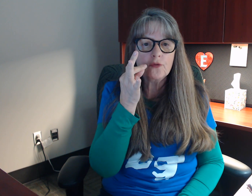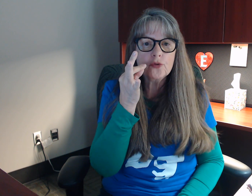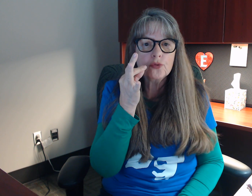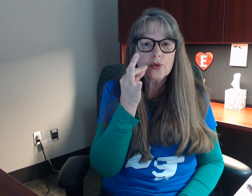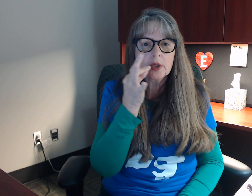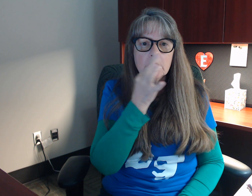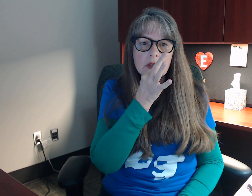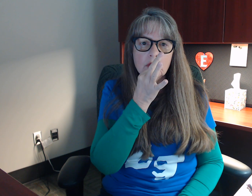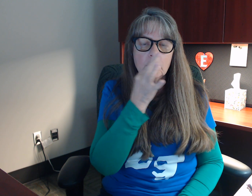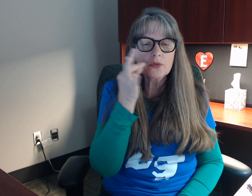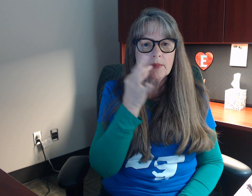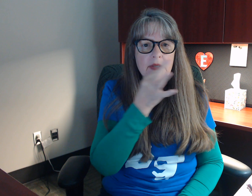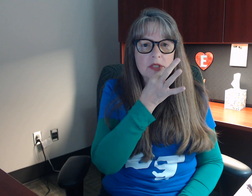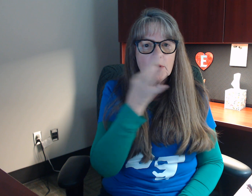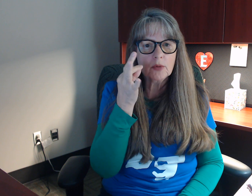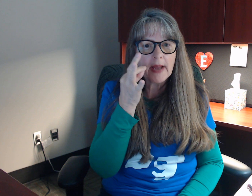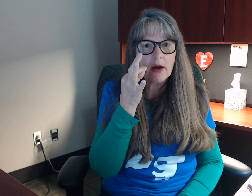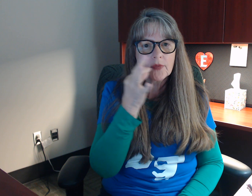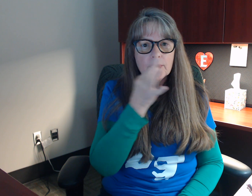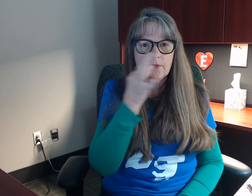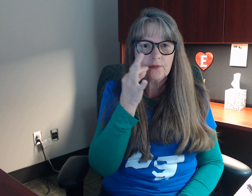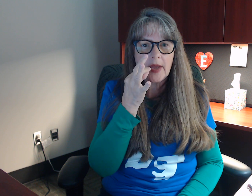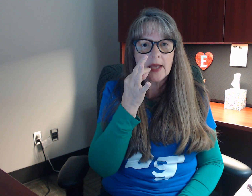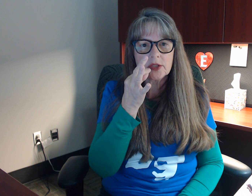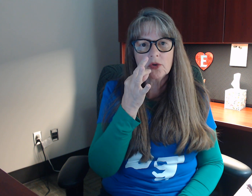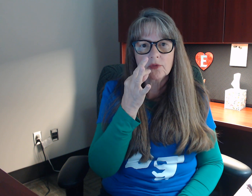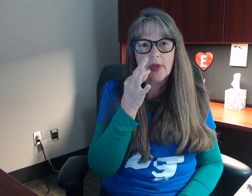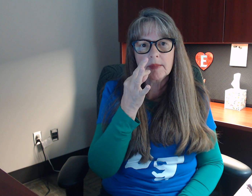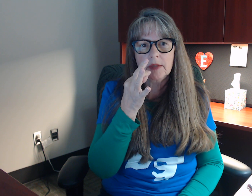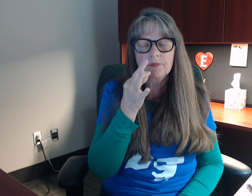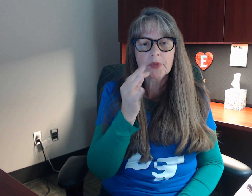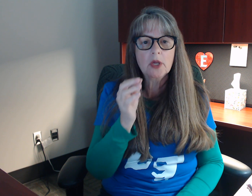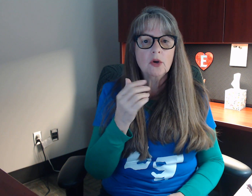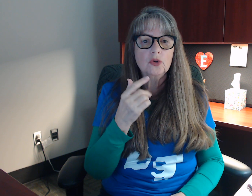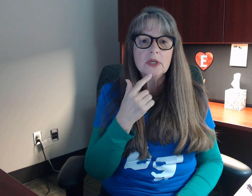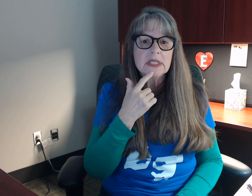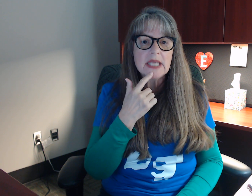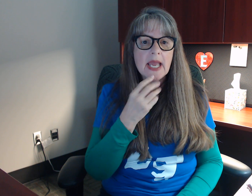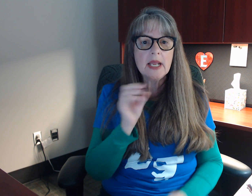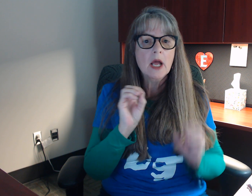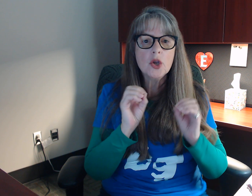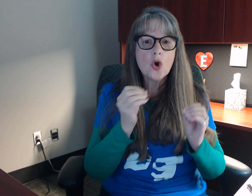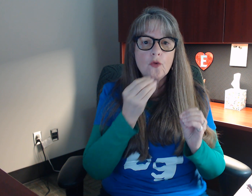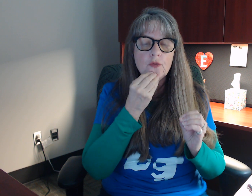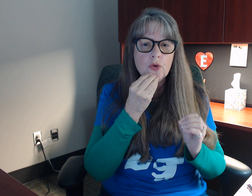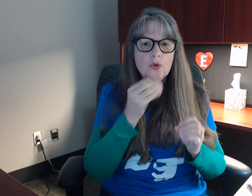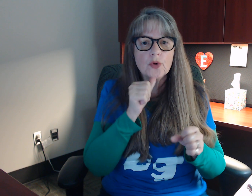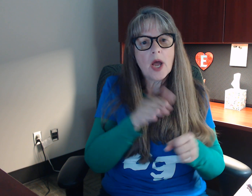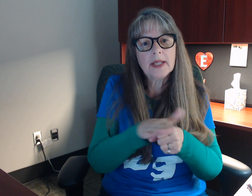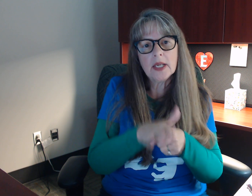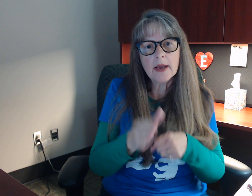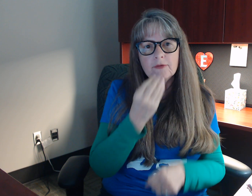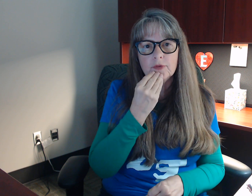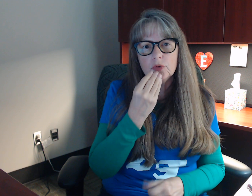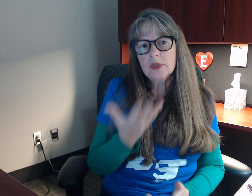food. You're closing your mouth, zipping your mouth, fasting or famine. Or you could say no food or not enough food. It's the